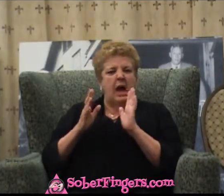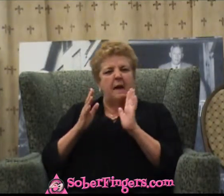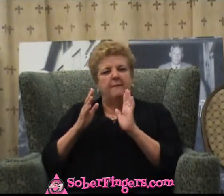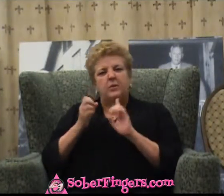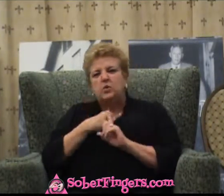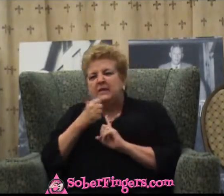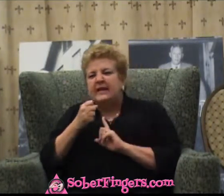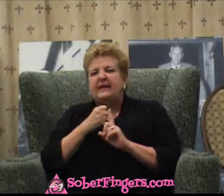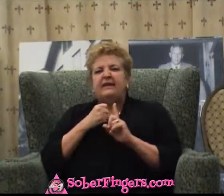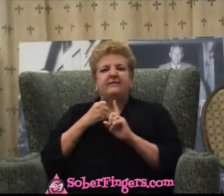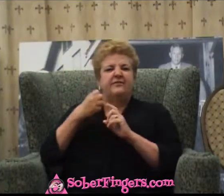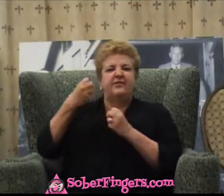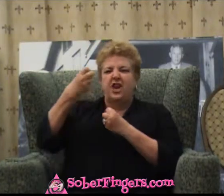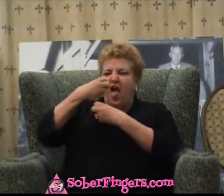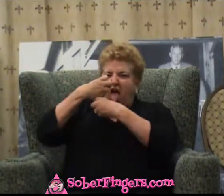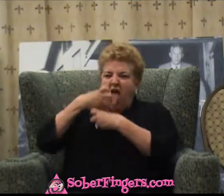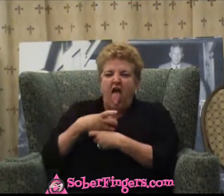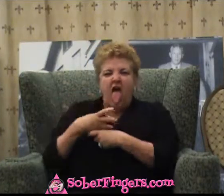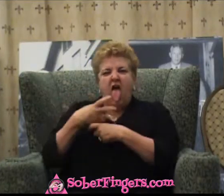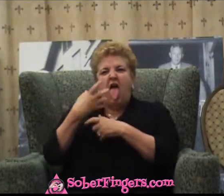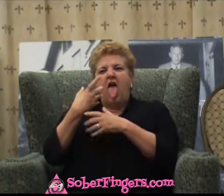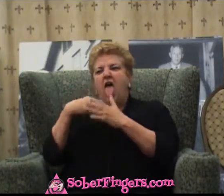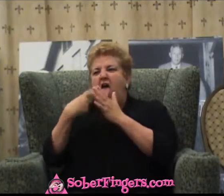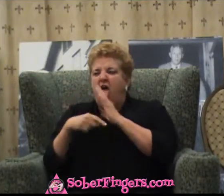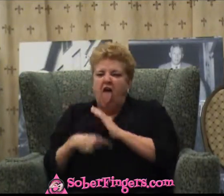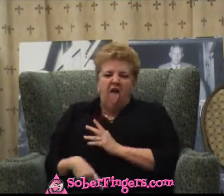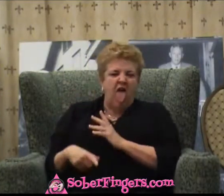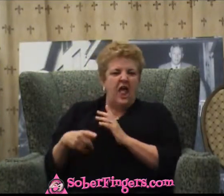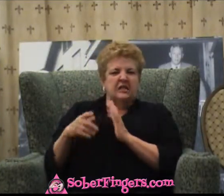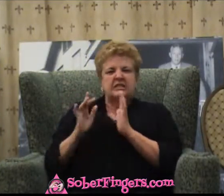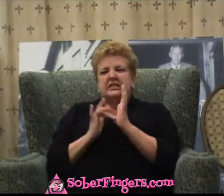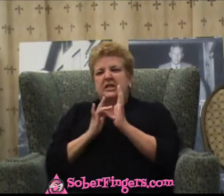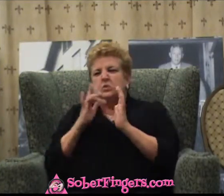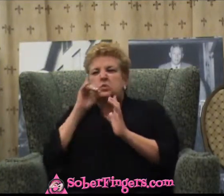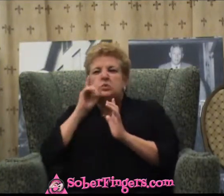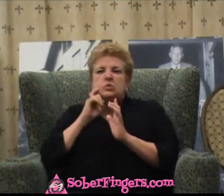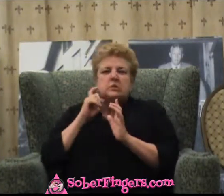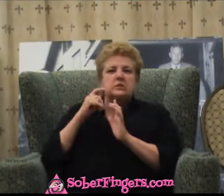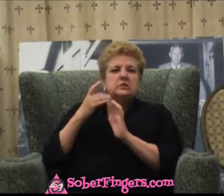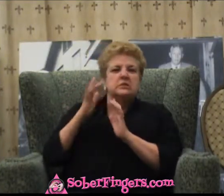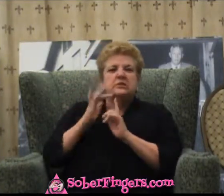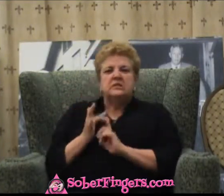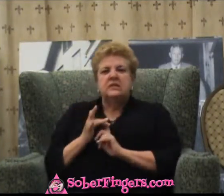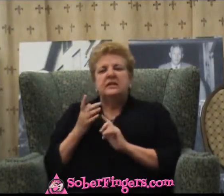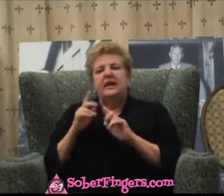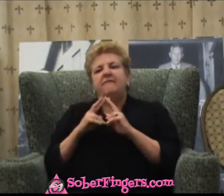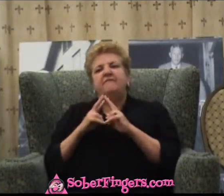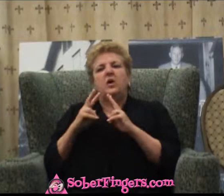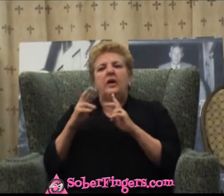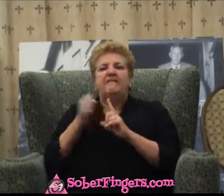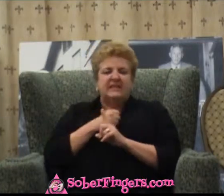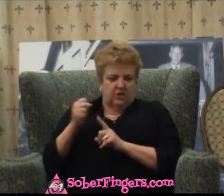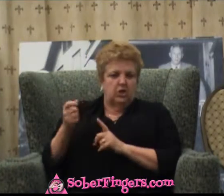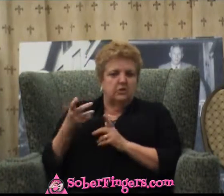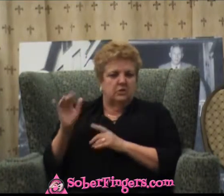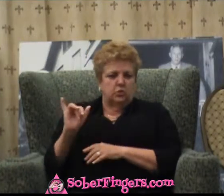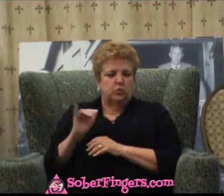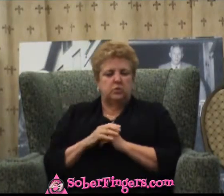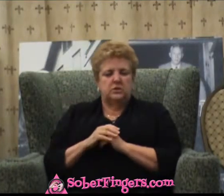And eventually it led into some sexual abuse, and then it became a very physical abusive situation. And I